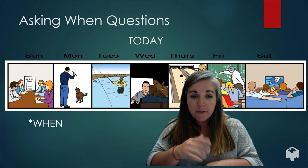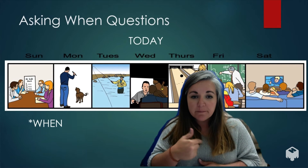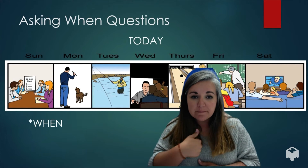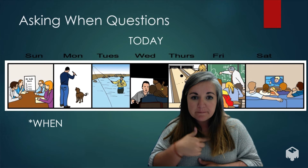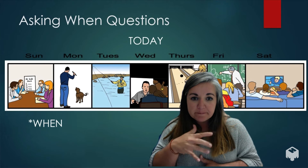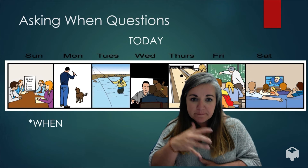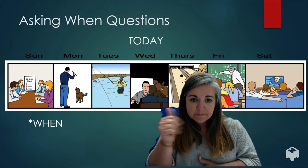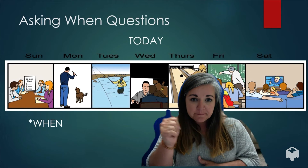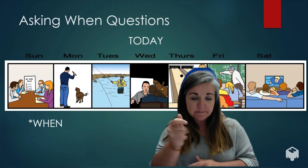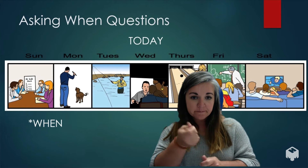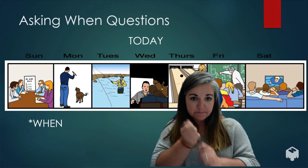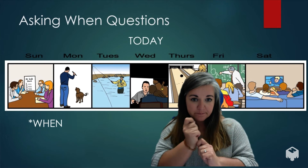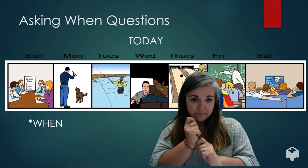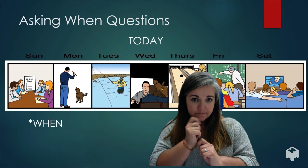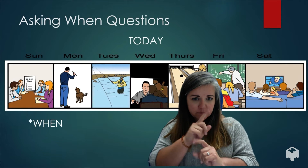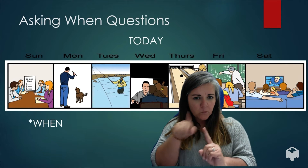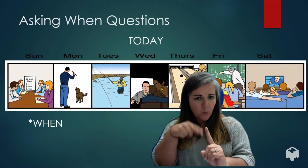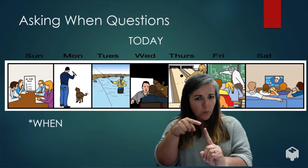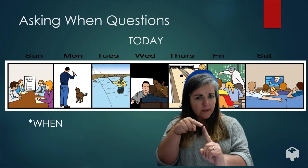Sorry.